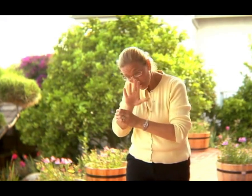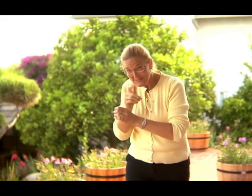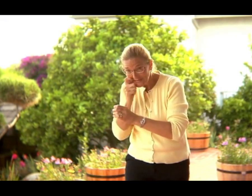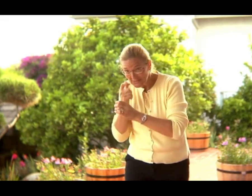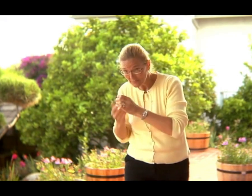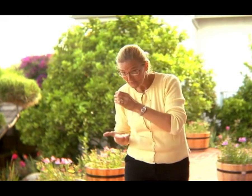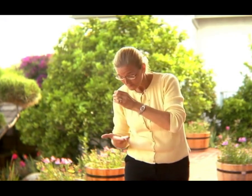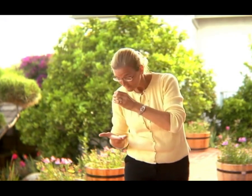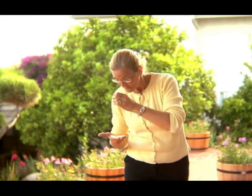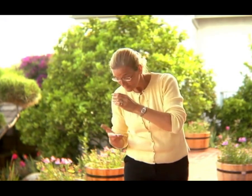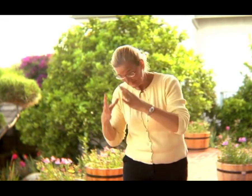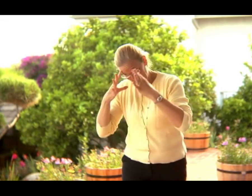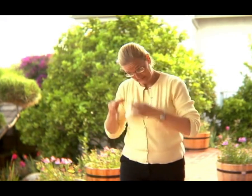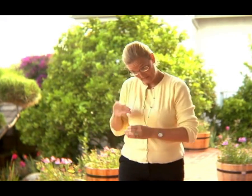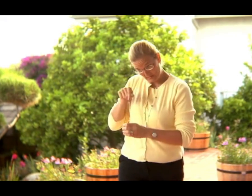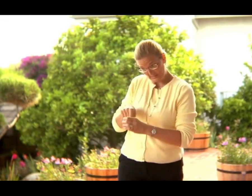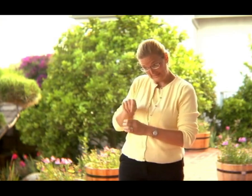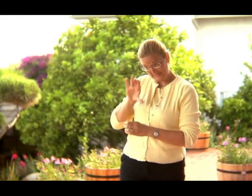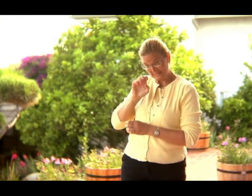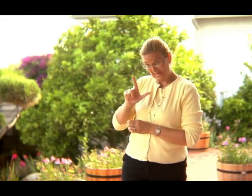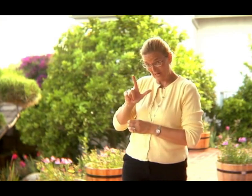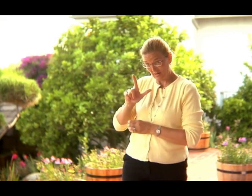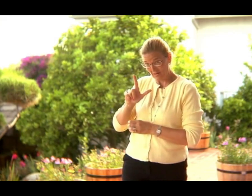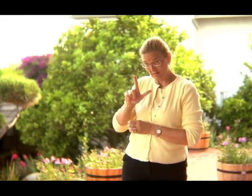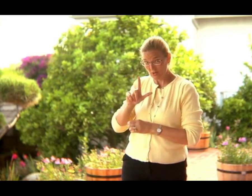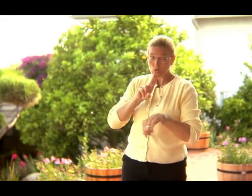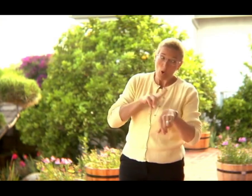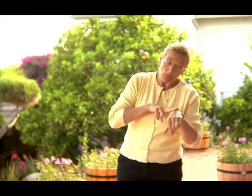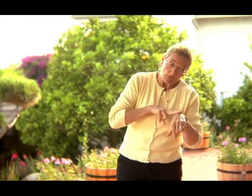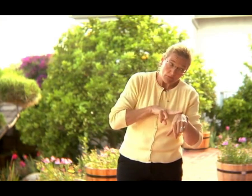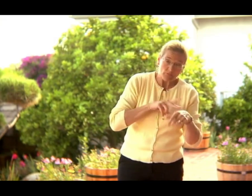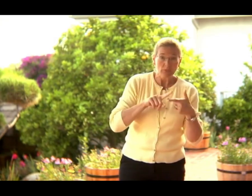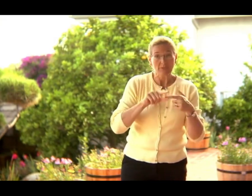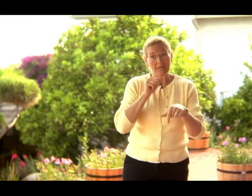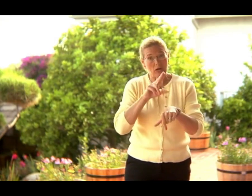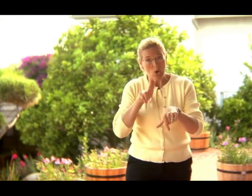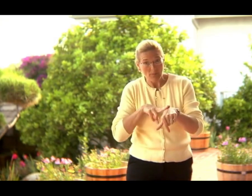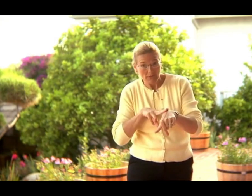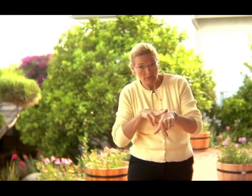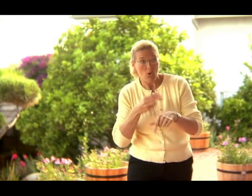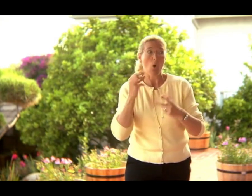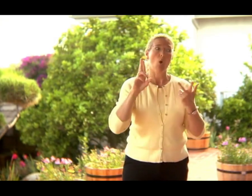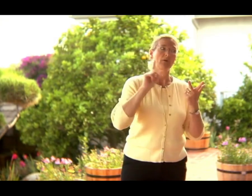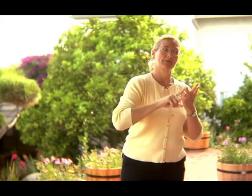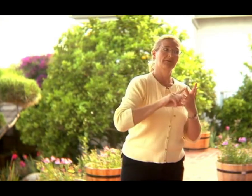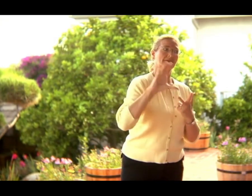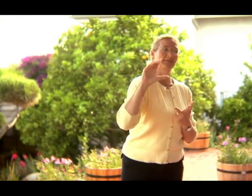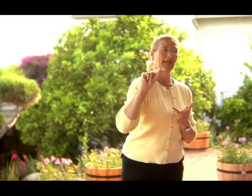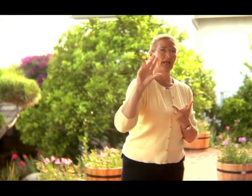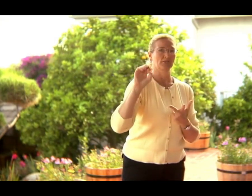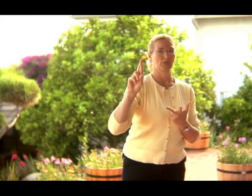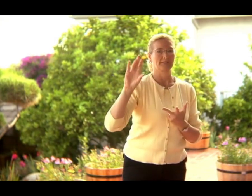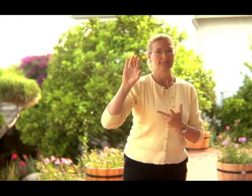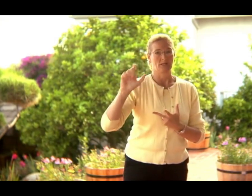That's the person who will look at your small piece of skin to determine if the cells are normal, abnormal, or cancer cells.